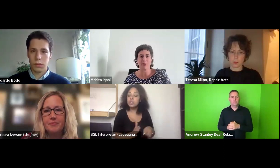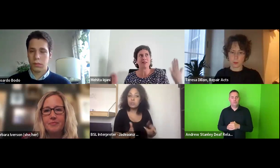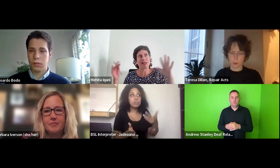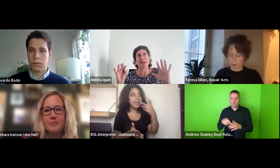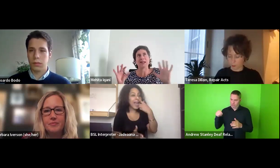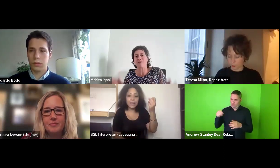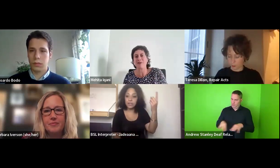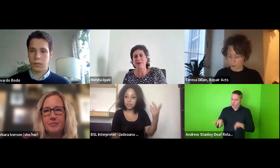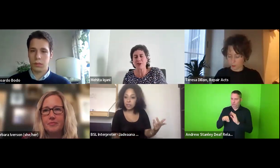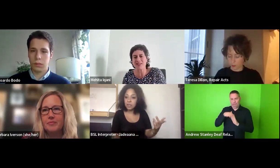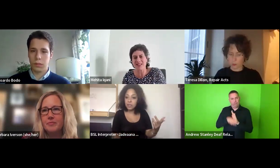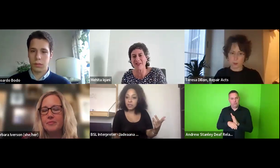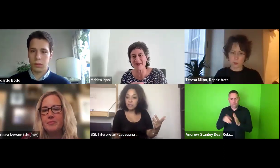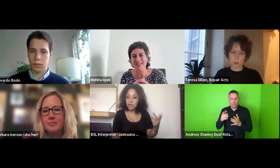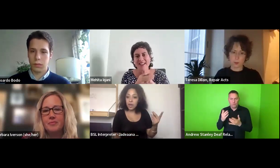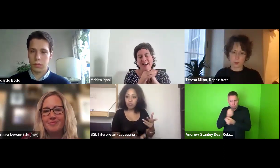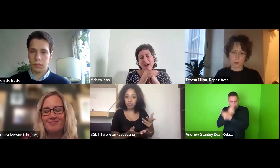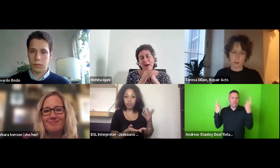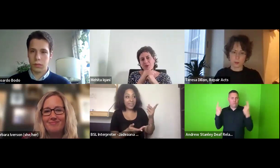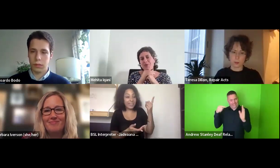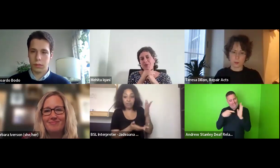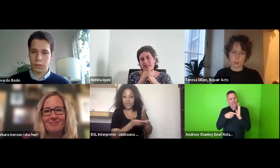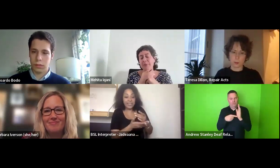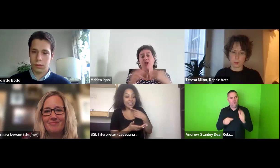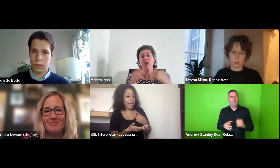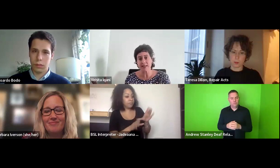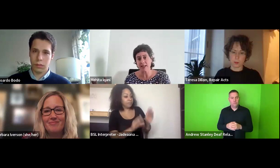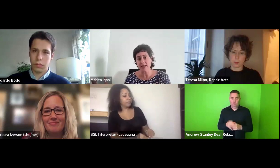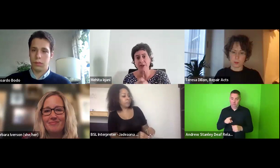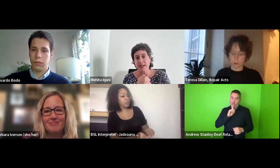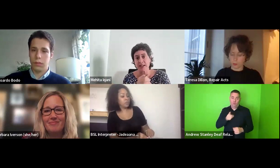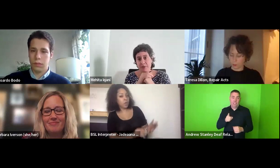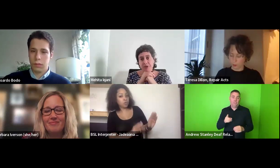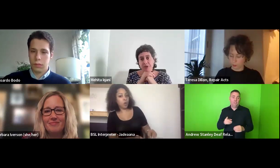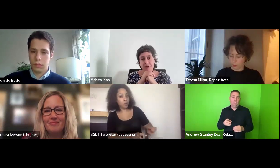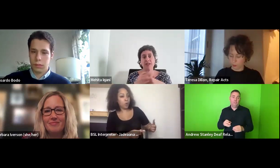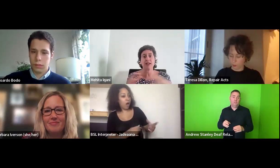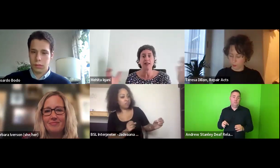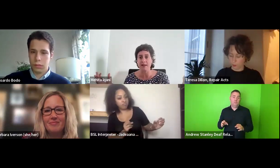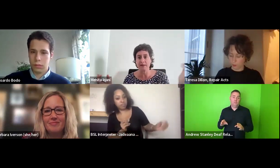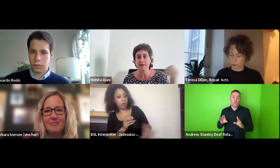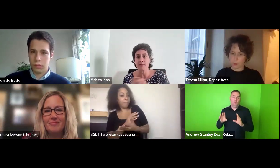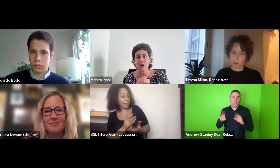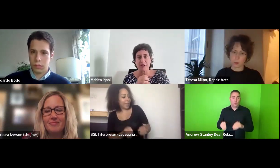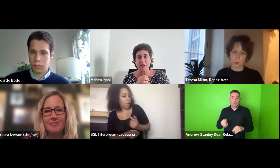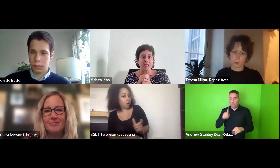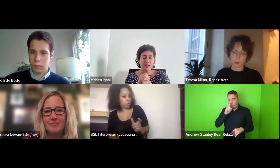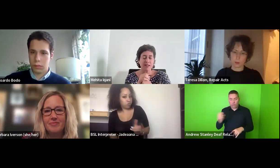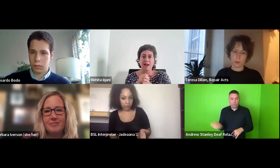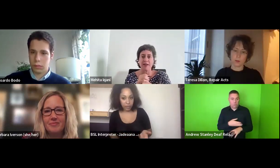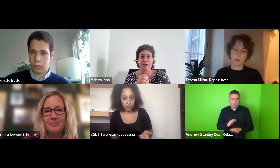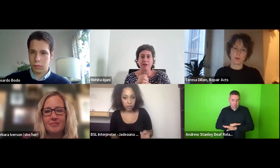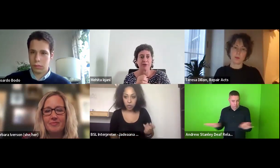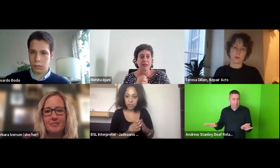put the collective foot down to resist. China's done it, right? Has refused to take in ships